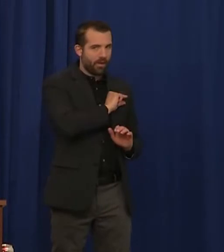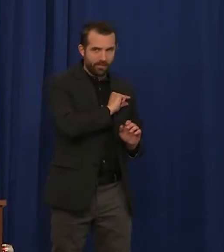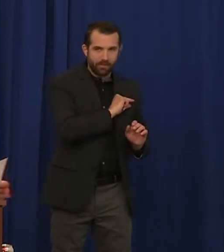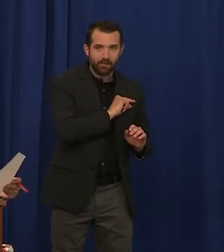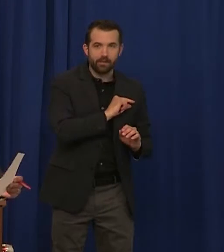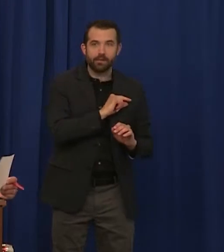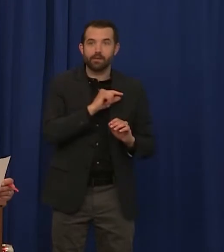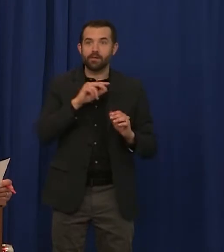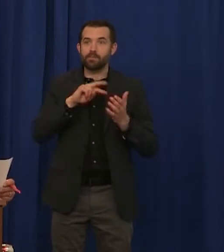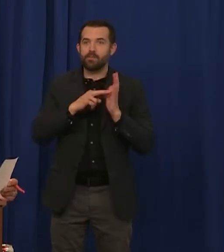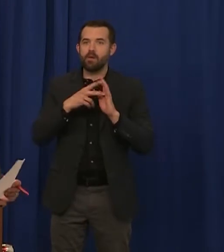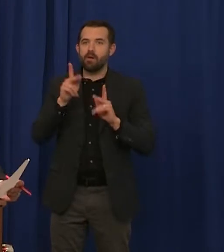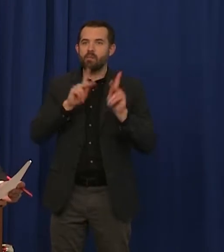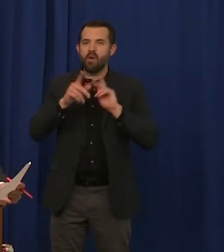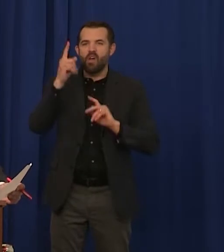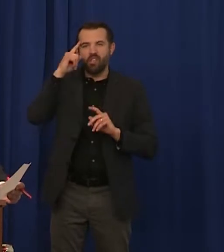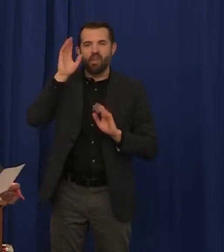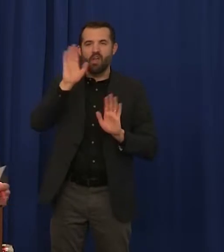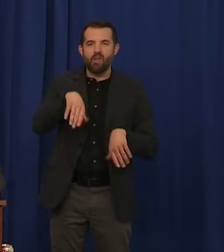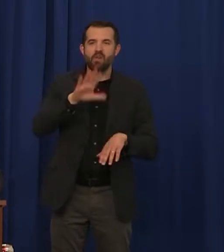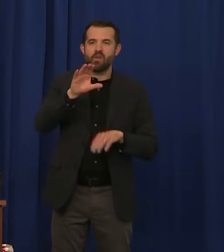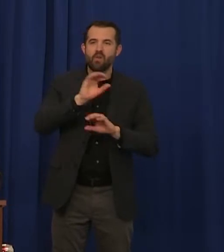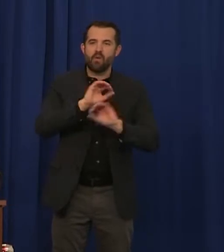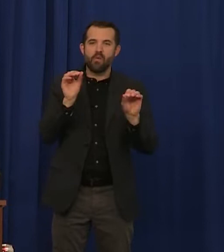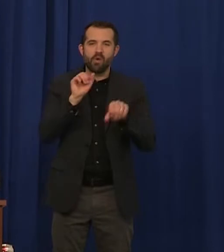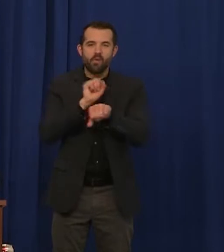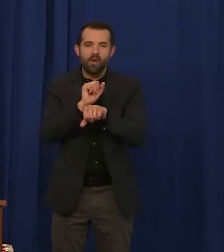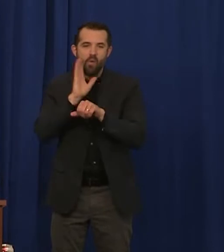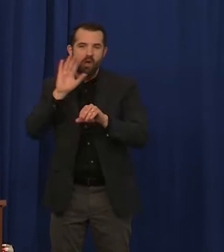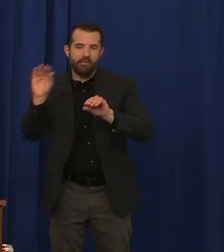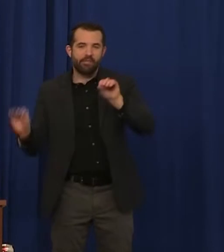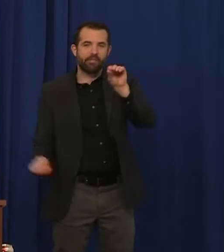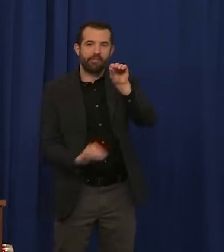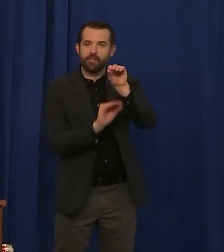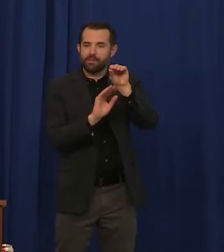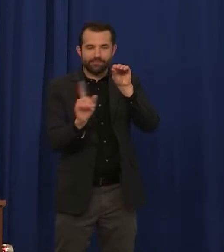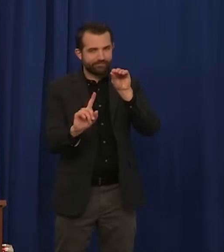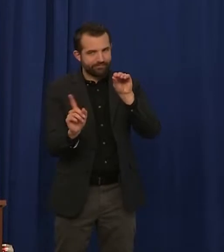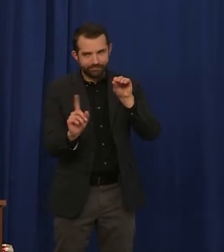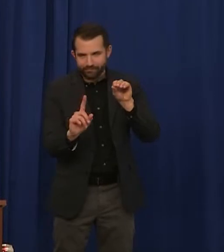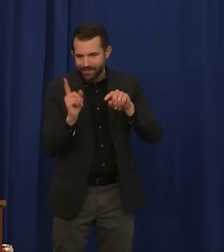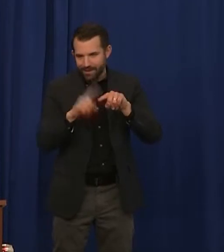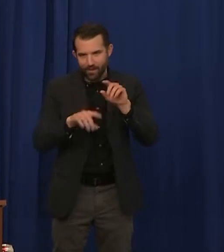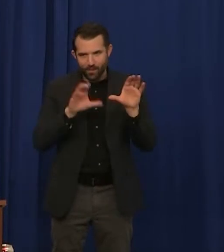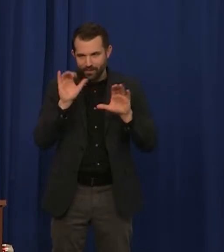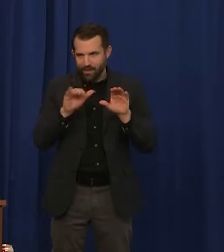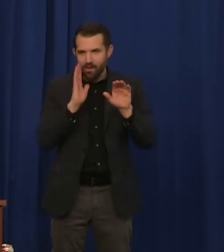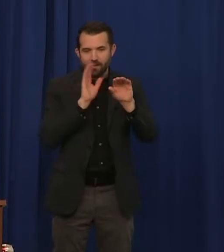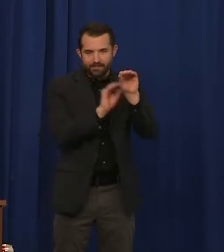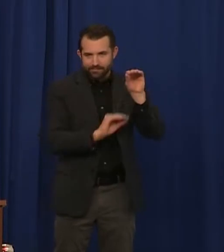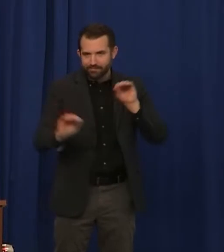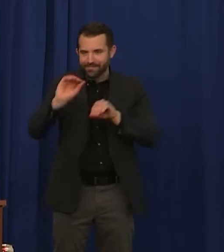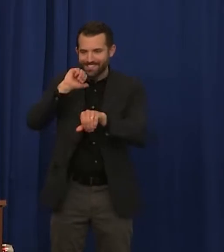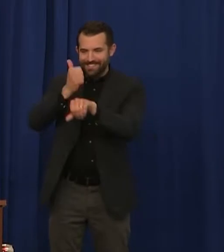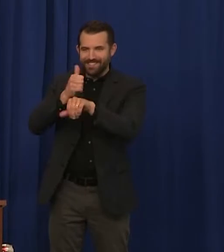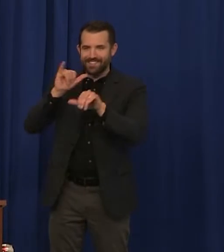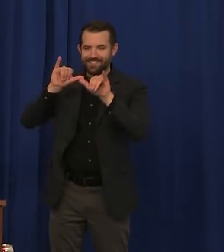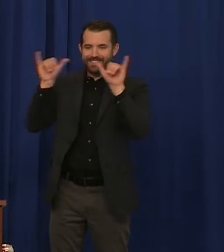insurance program. All states are working hard to establish new systems to deliver this